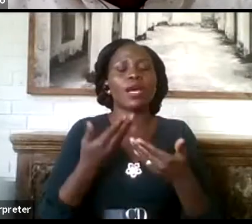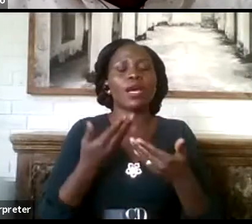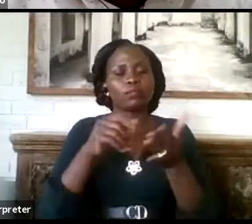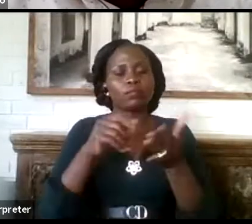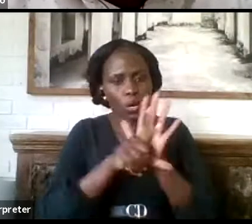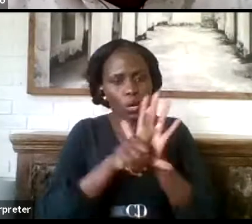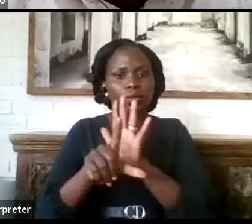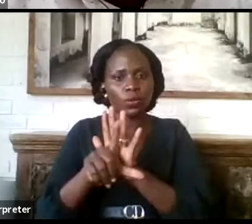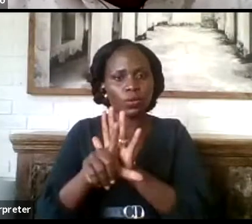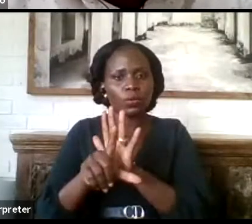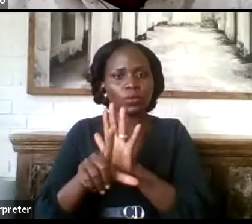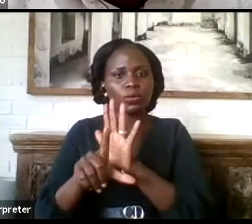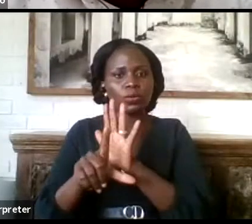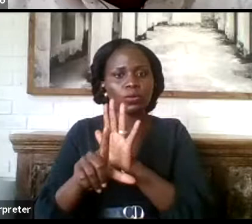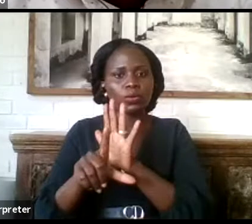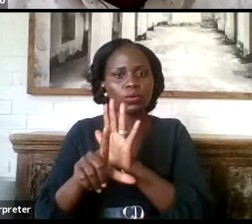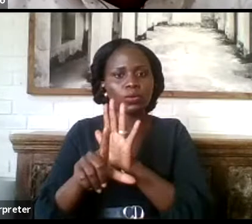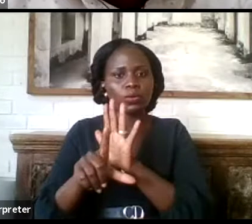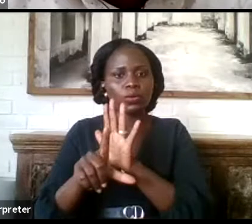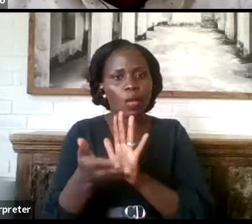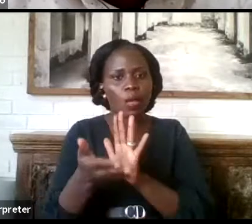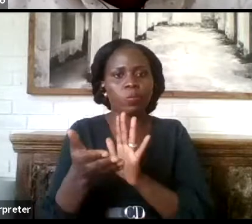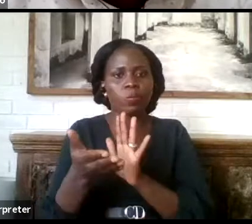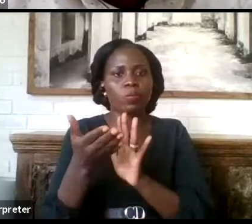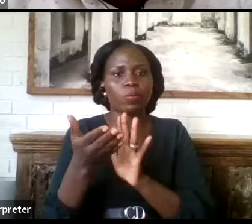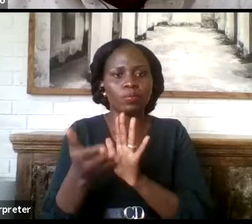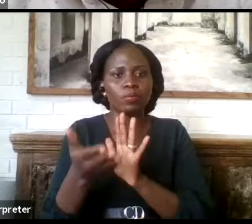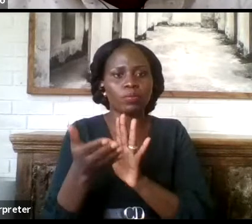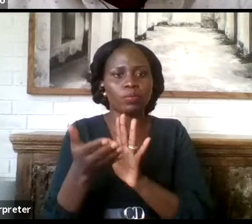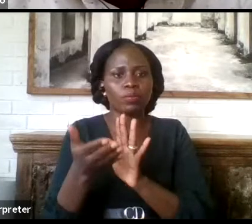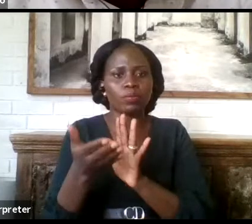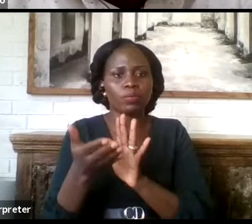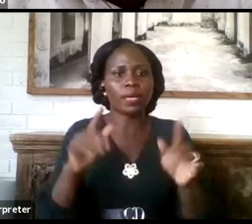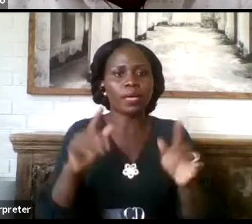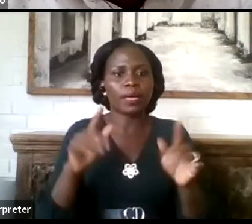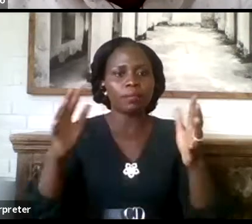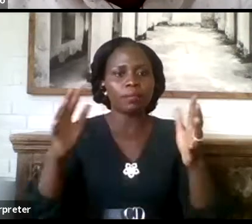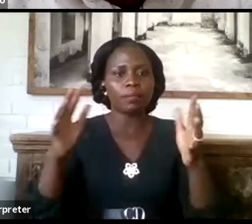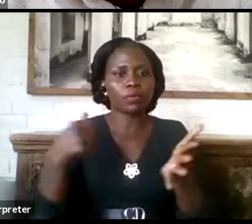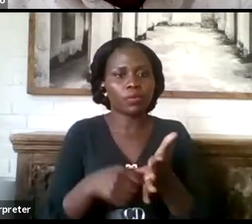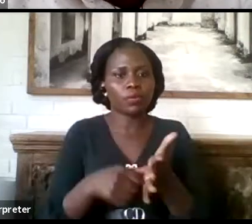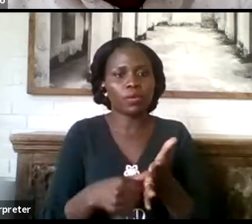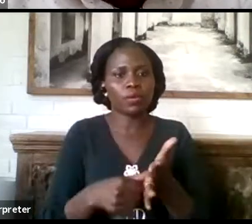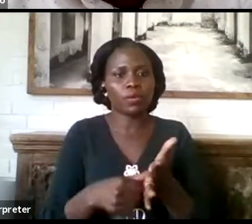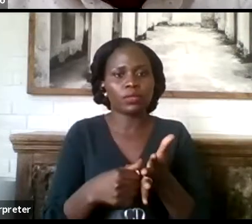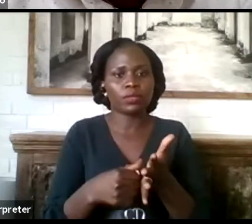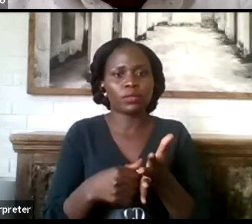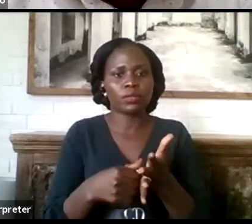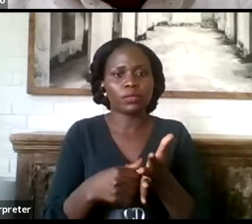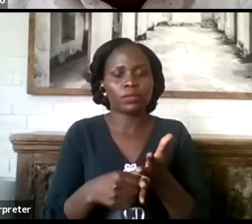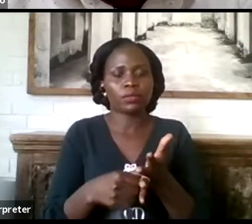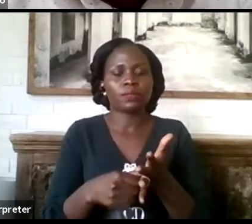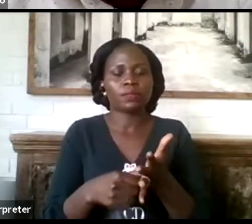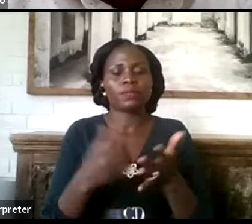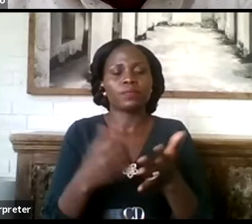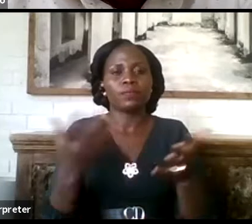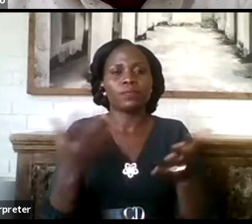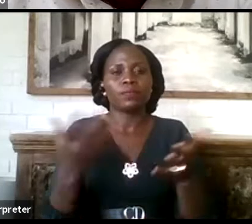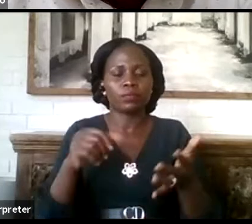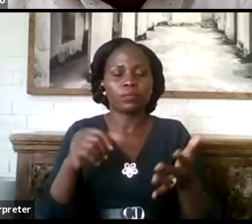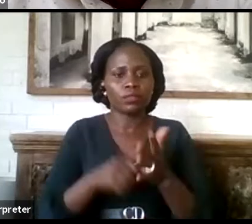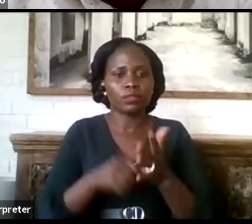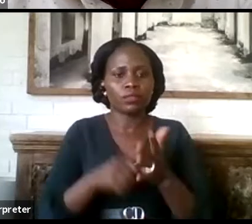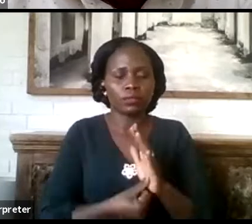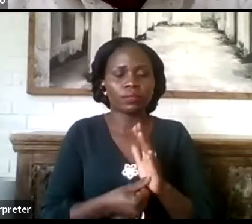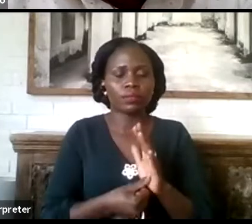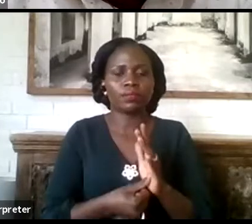countries, but the biggest problem has been the implementation or lack of it. And then you are talking about the aspect of the attitude.